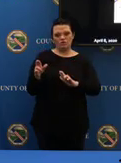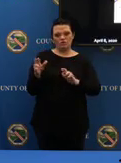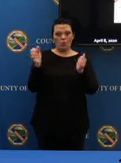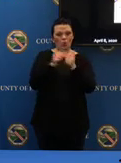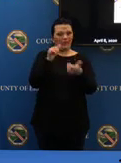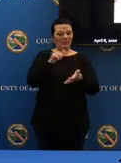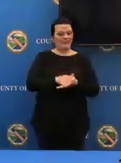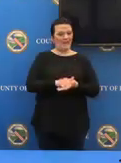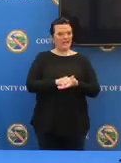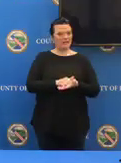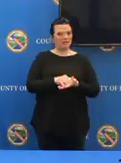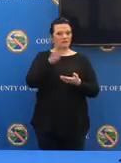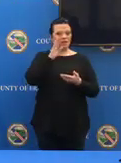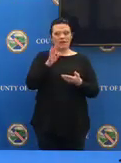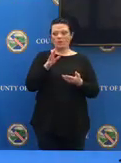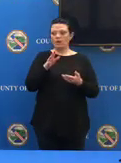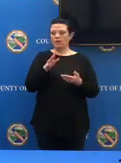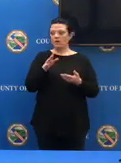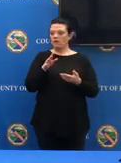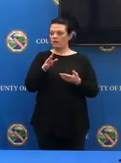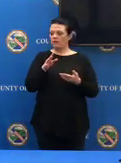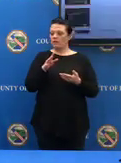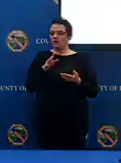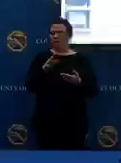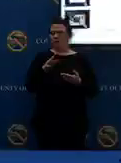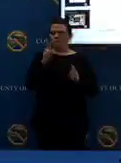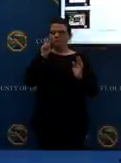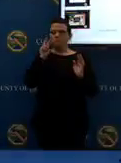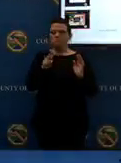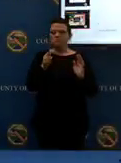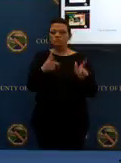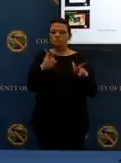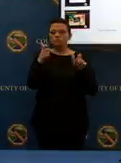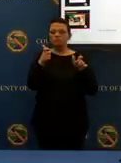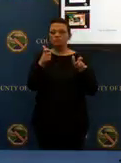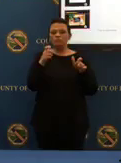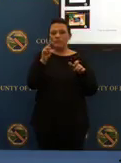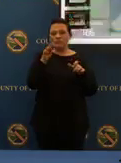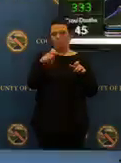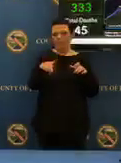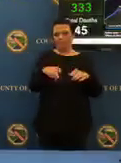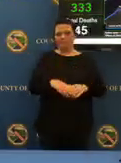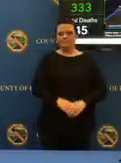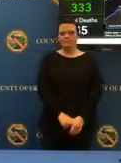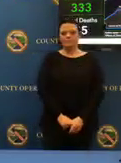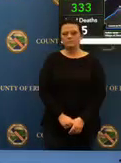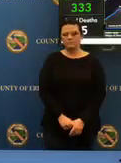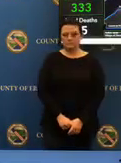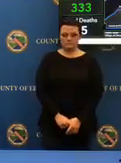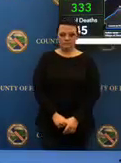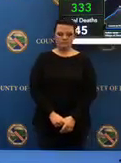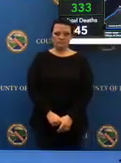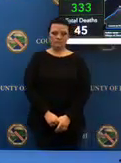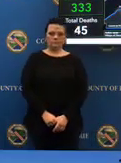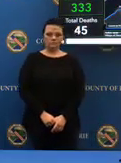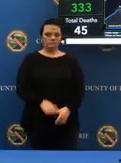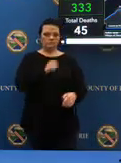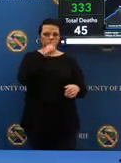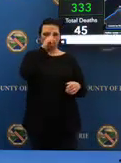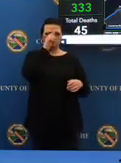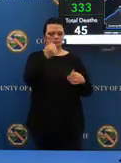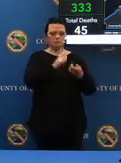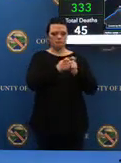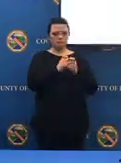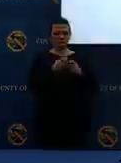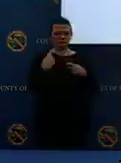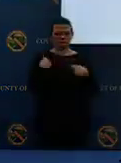that, we'll take a quick look at the COVID map, which once again, I don't think there's been any